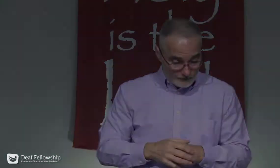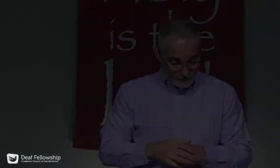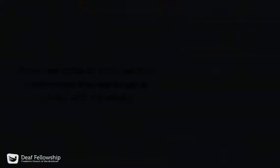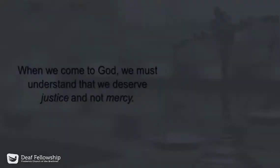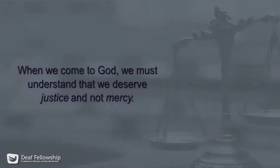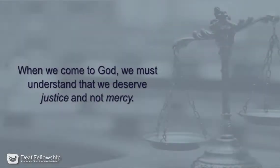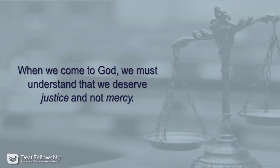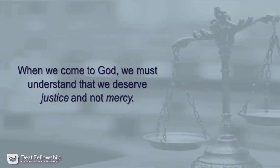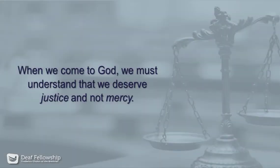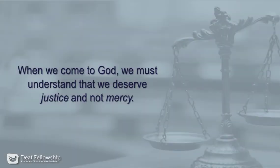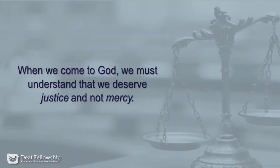here is this.